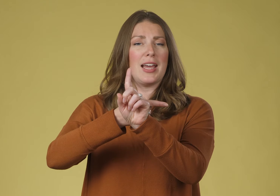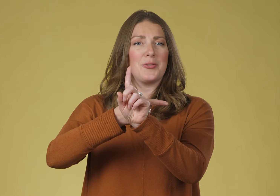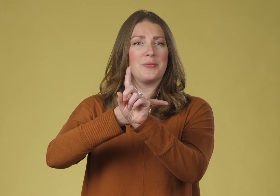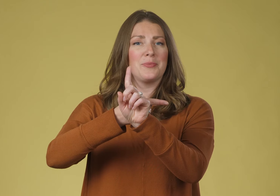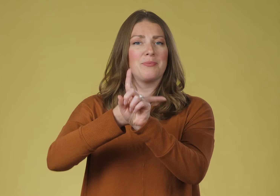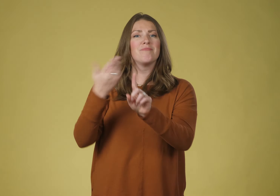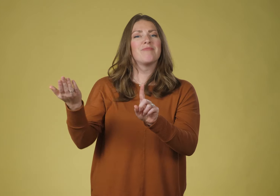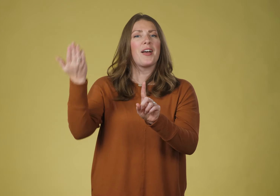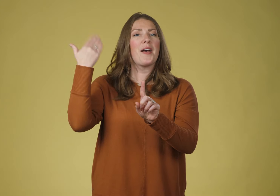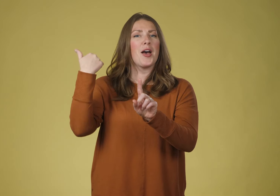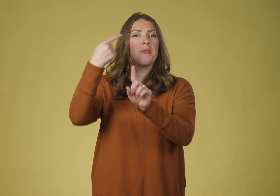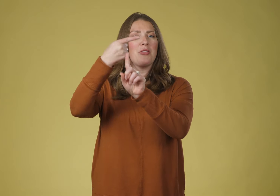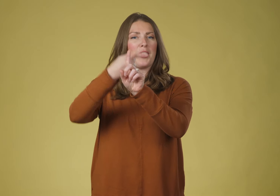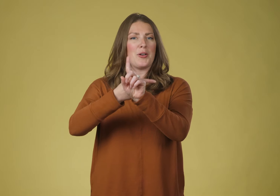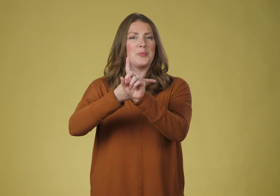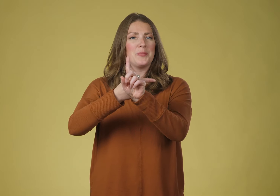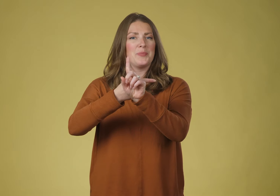down. A month ago.